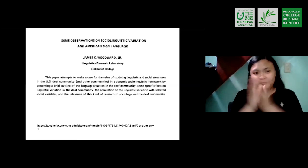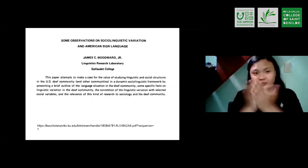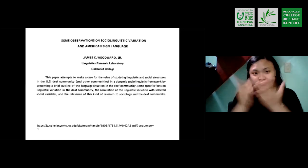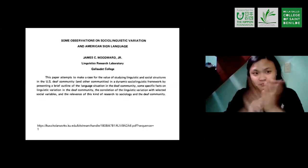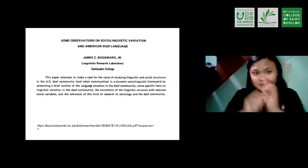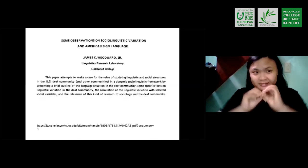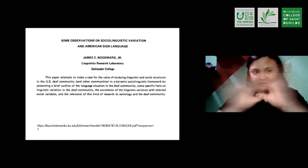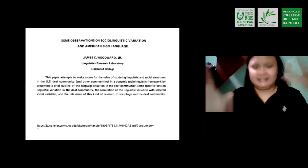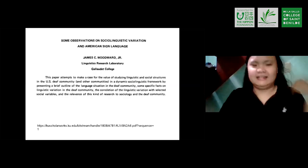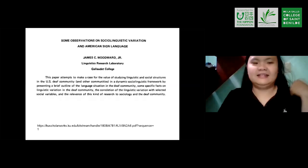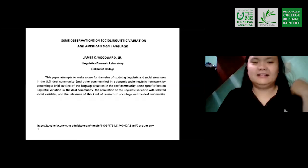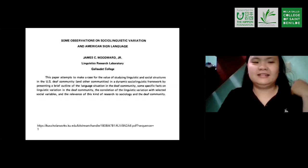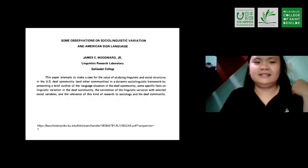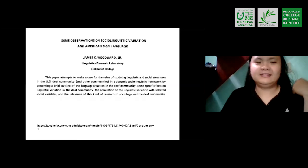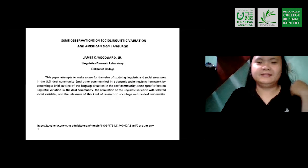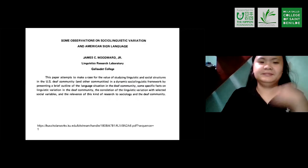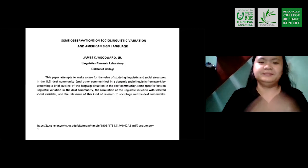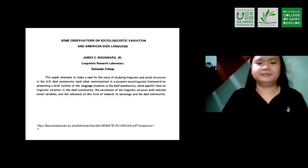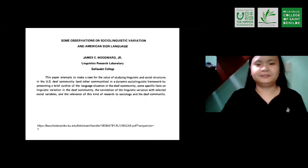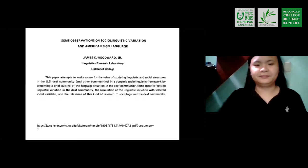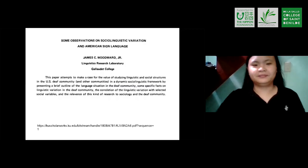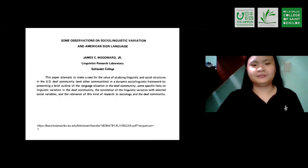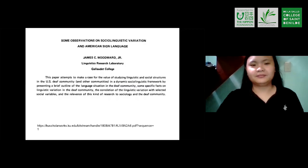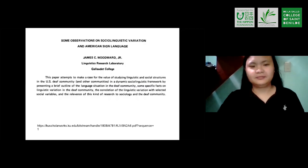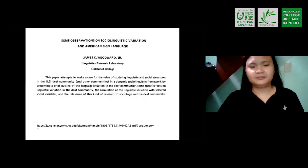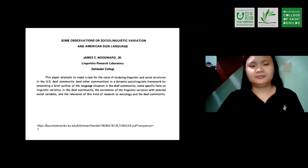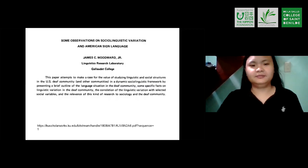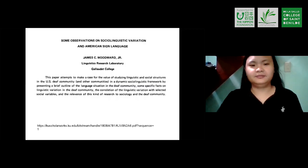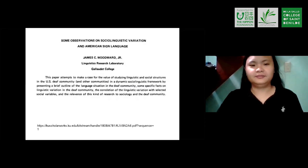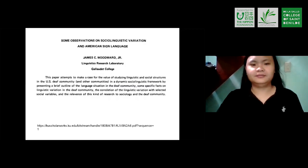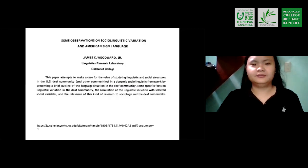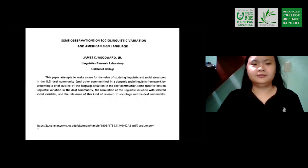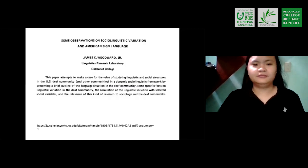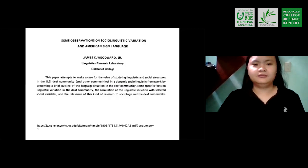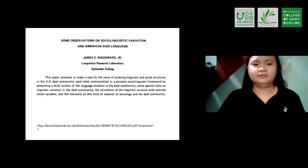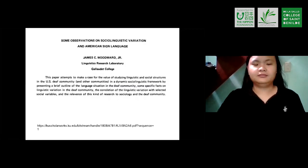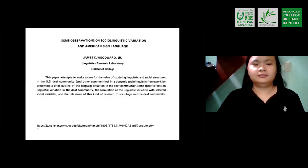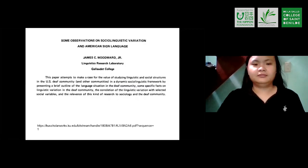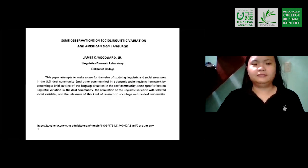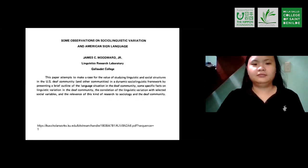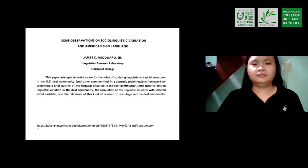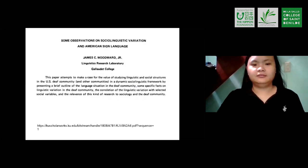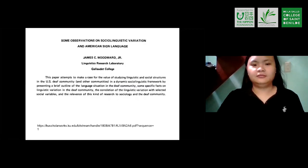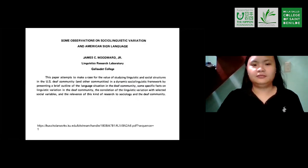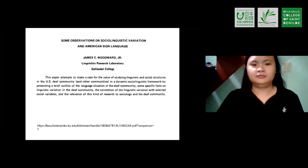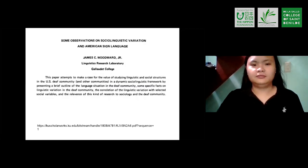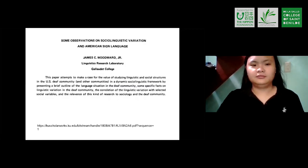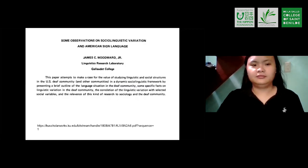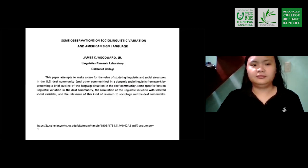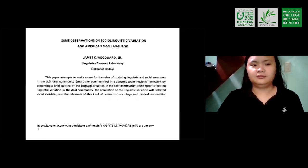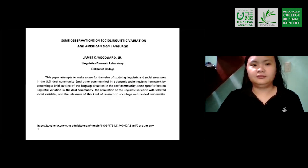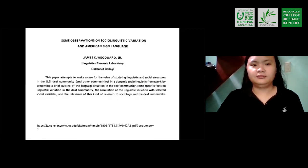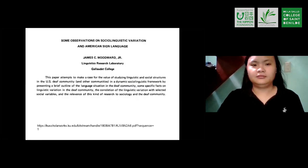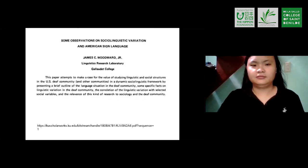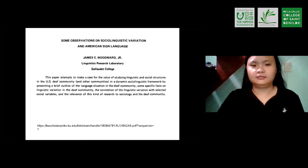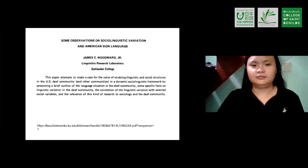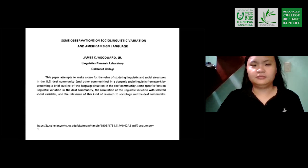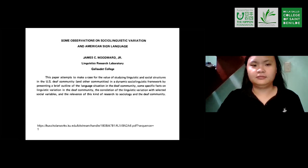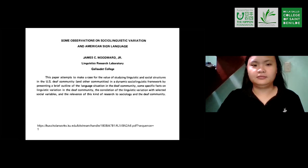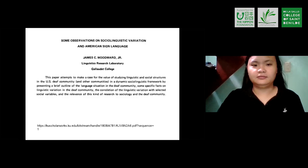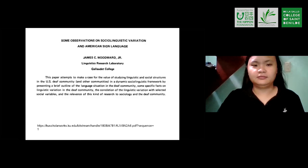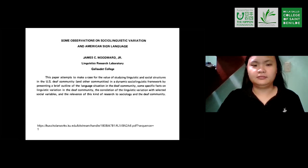and showed that there were evidences about sign language. But again, this was not made into a book.